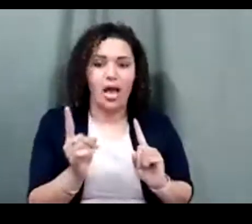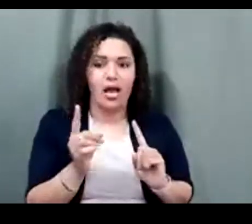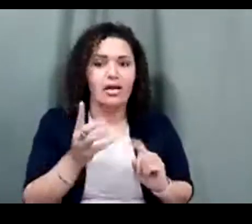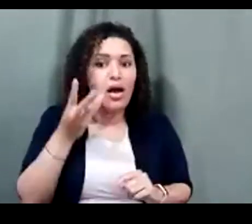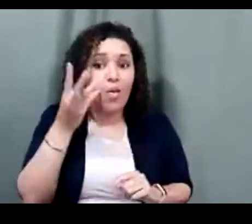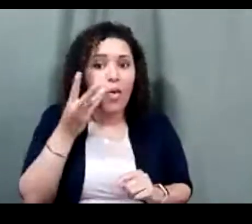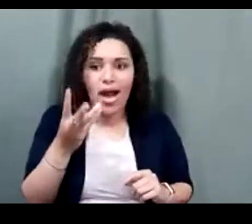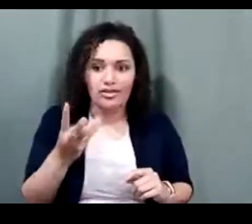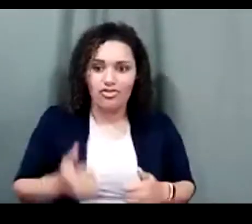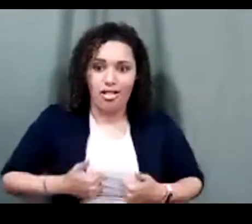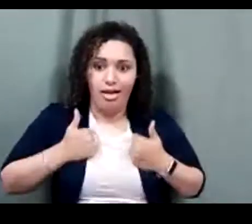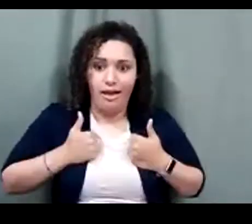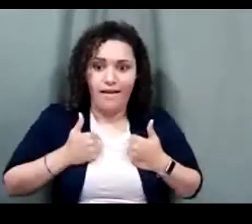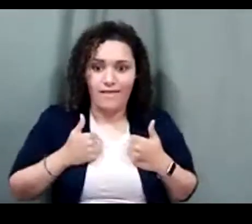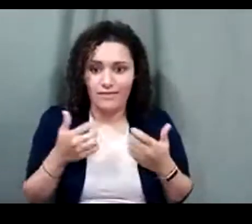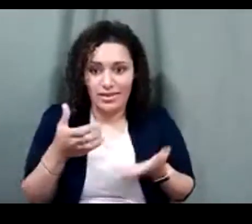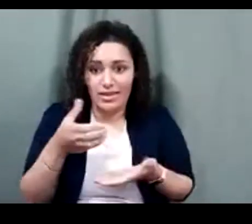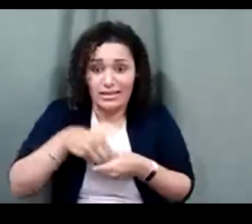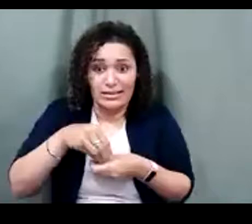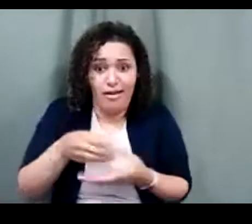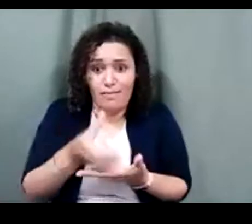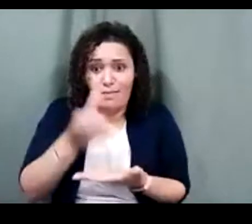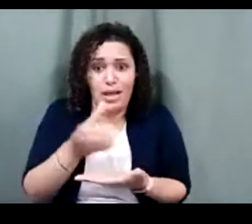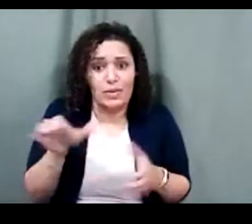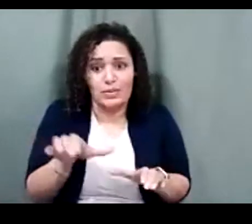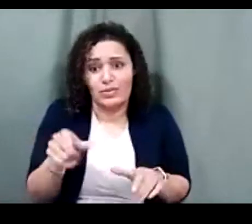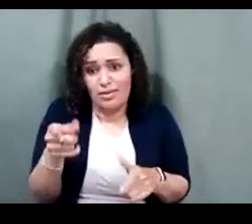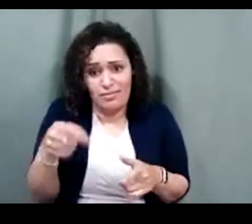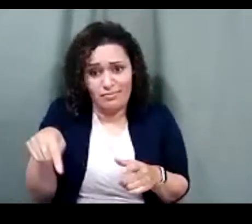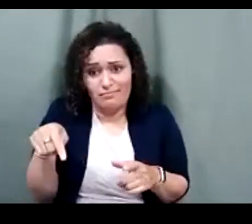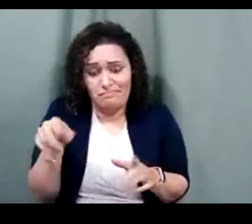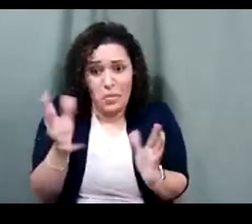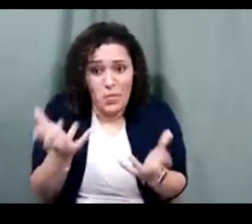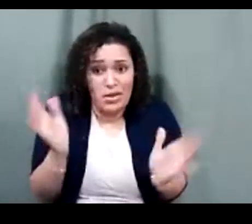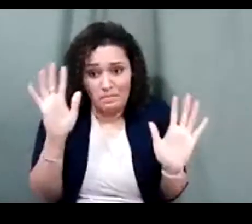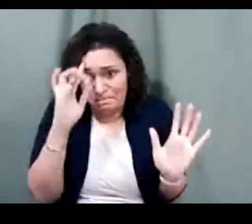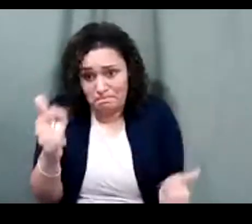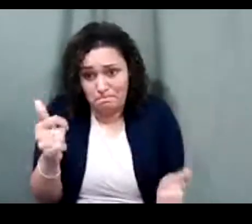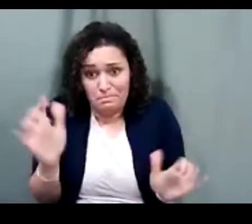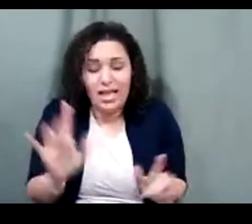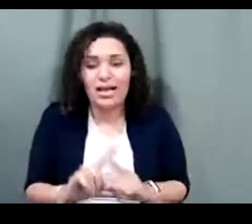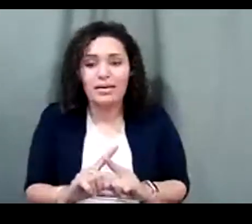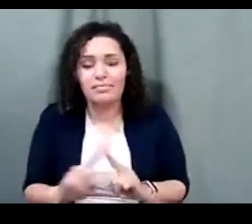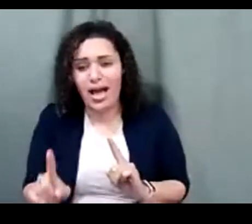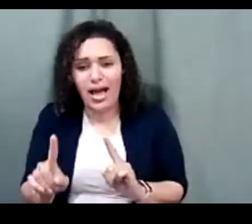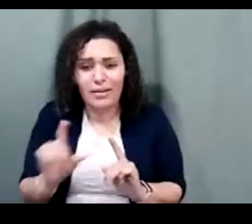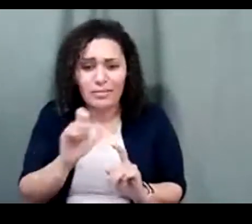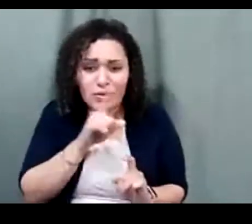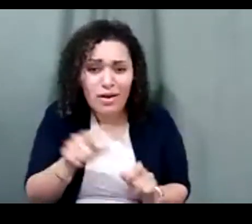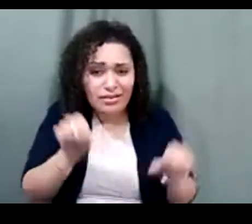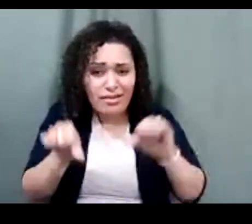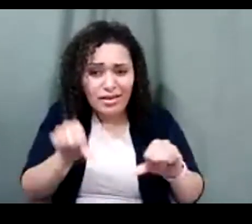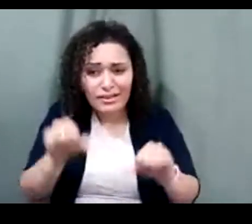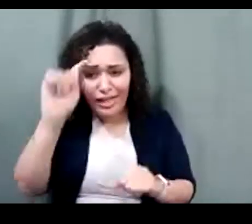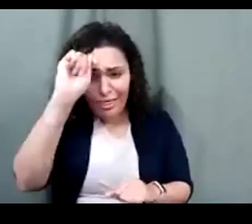what they want to do in the bottle. But I don't know that anybody has any scientific theory for why it does, but it's certainly